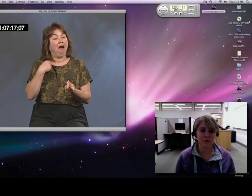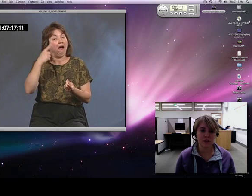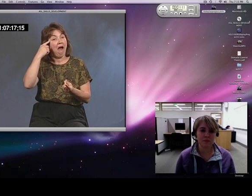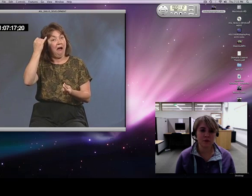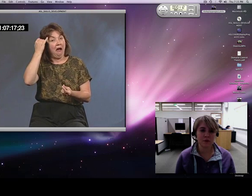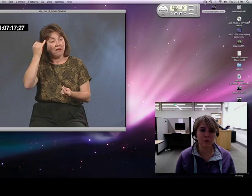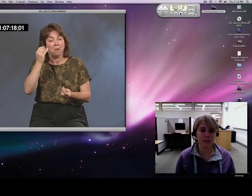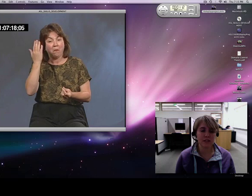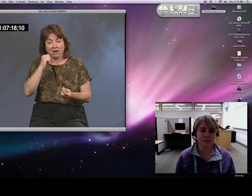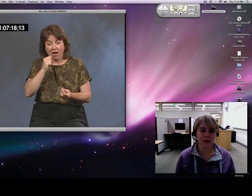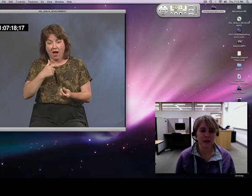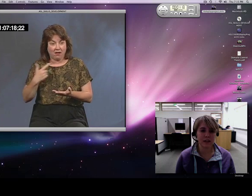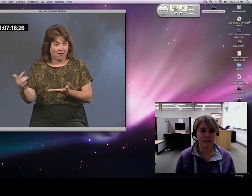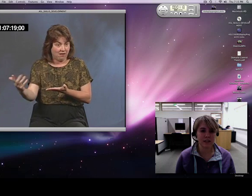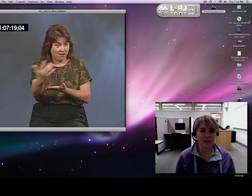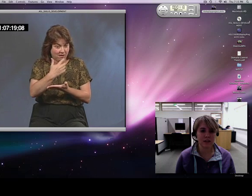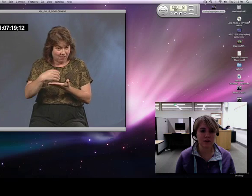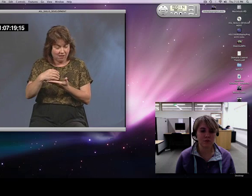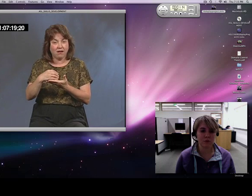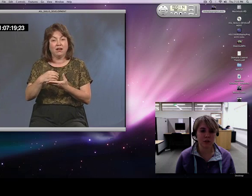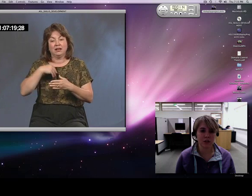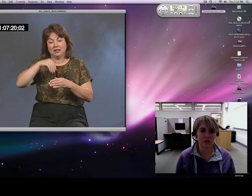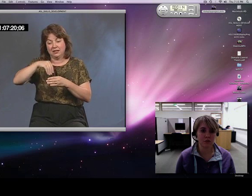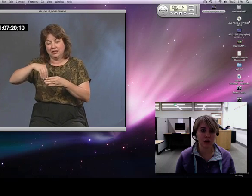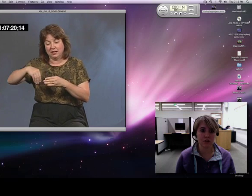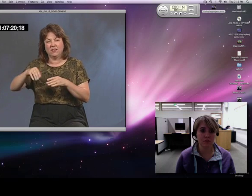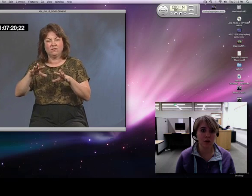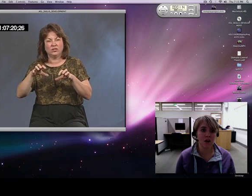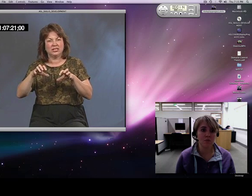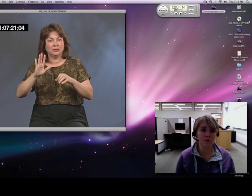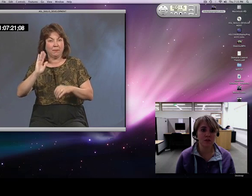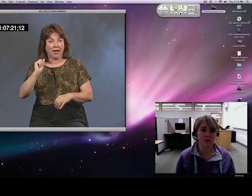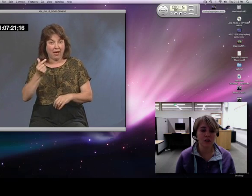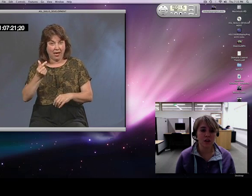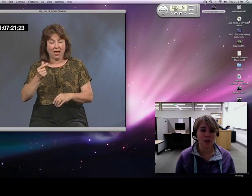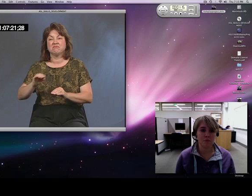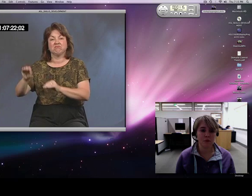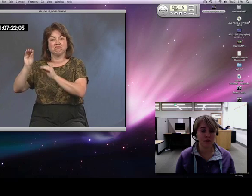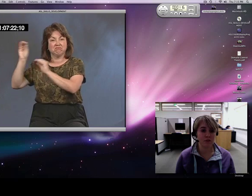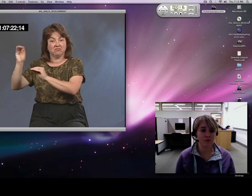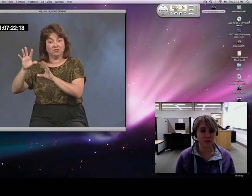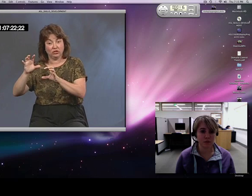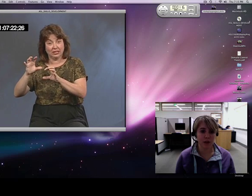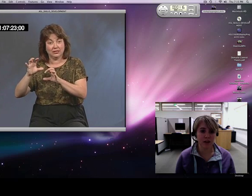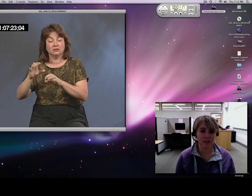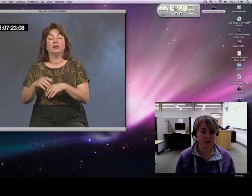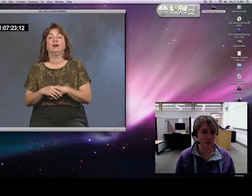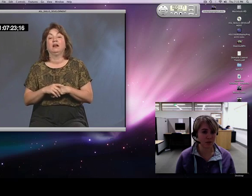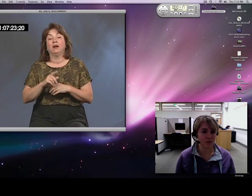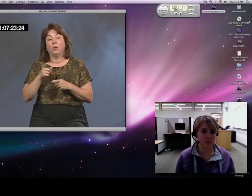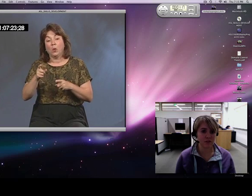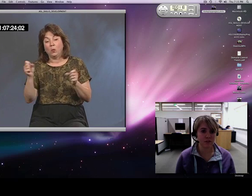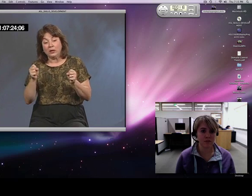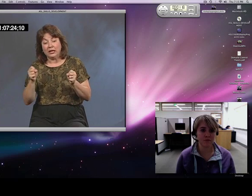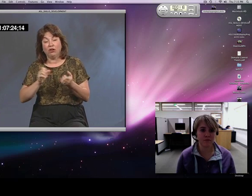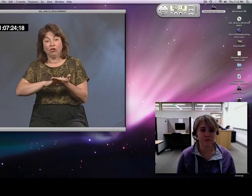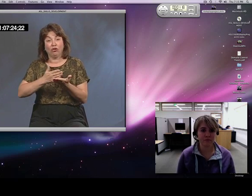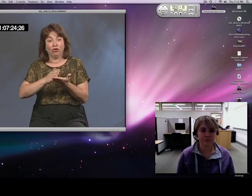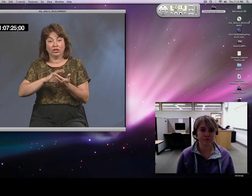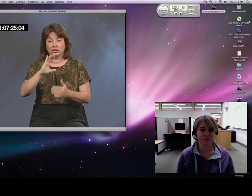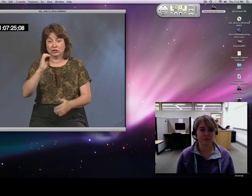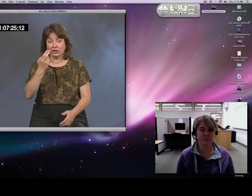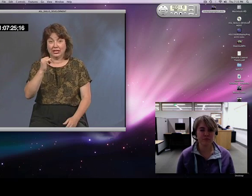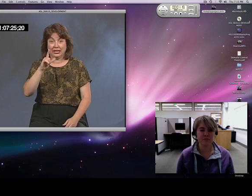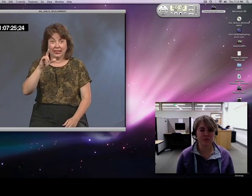So we didn't want them to go to waste, so we had an idea. We'll gather them up and put them in the freezer bag and stick them in the freezer.